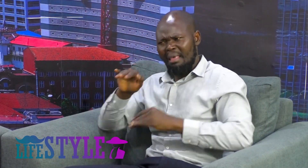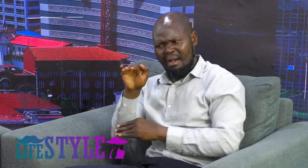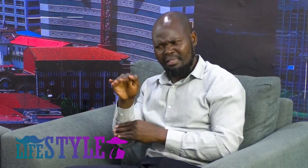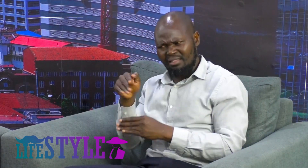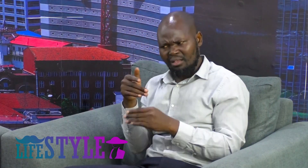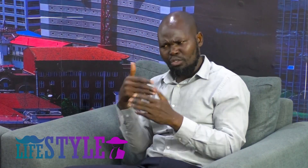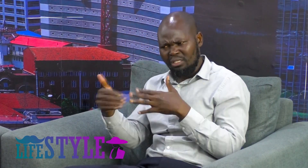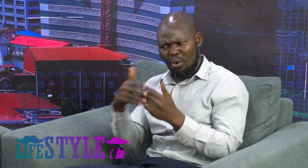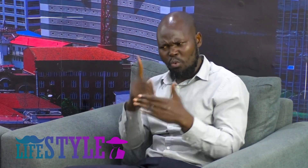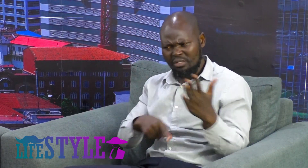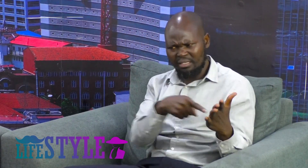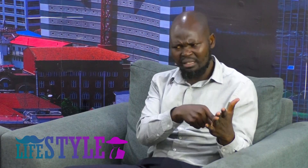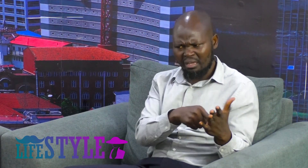yeah. Also